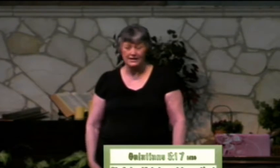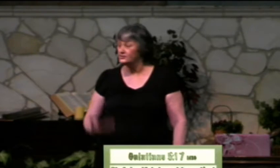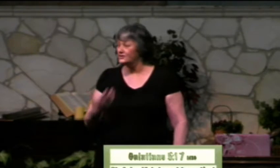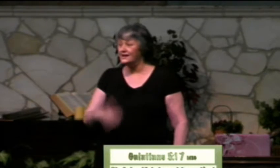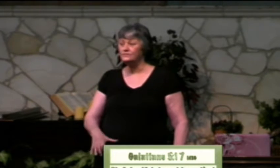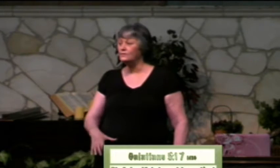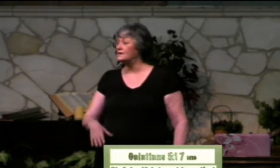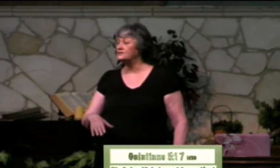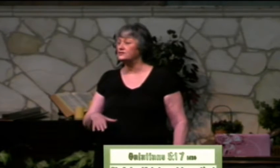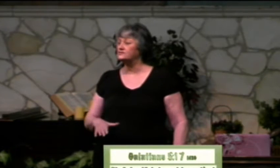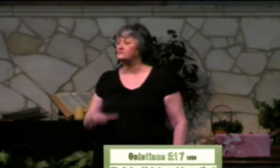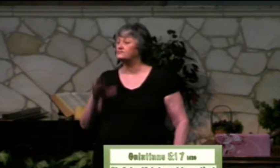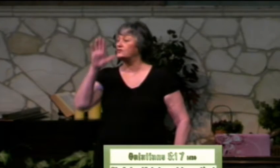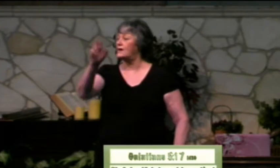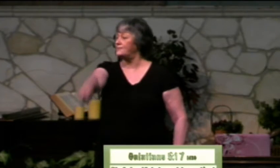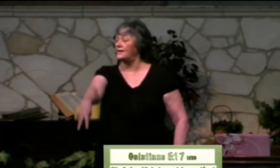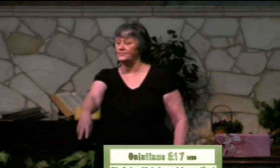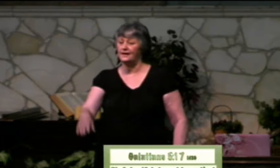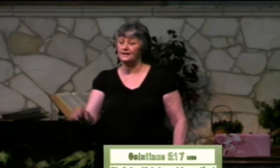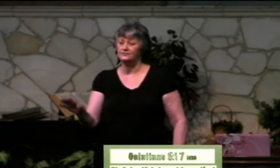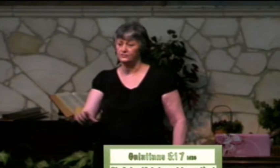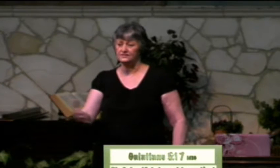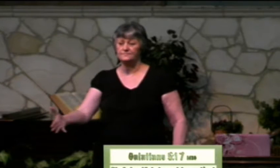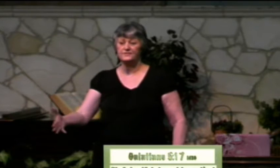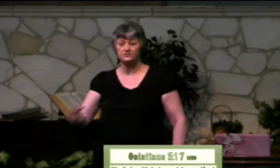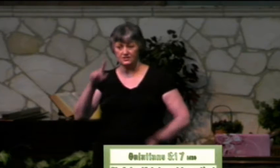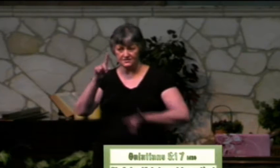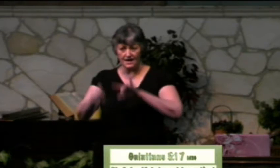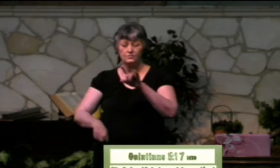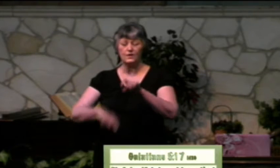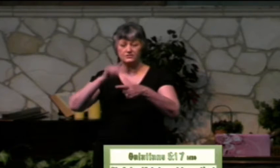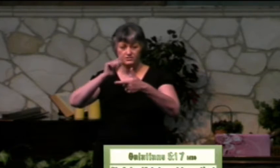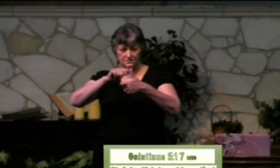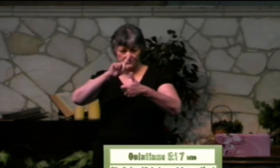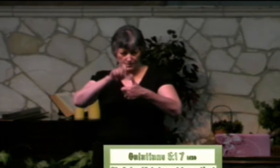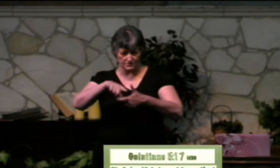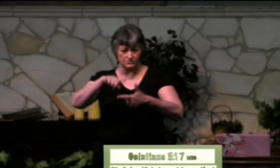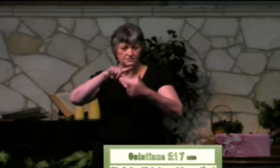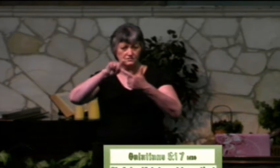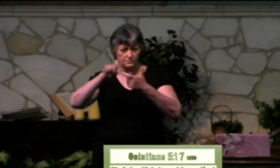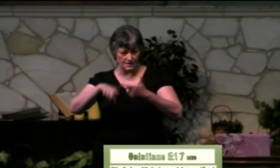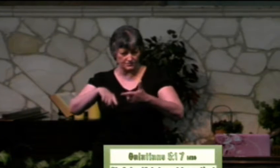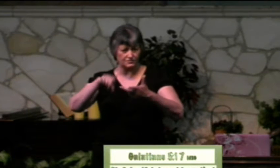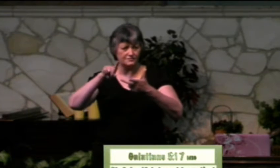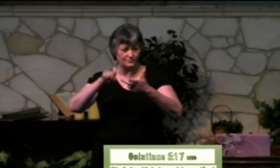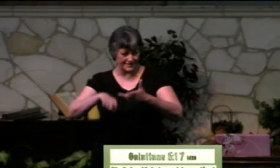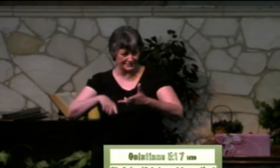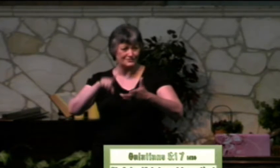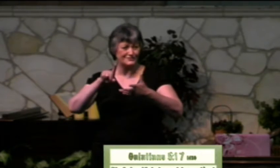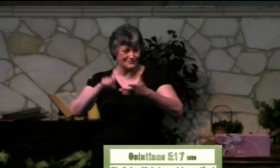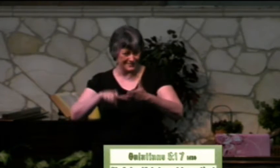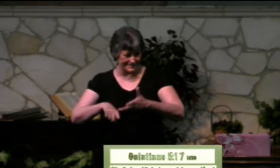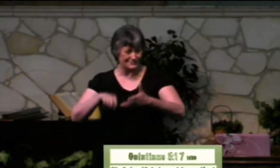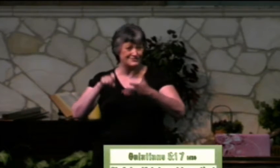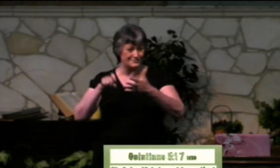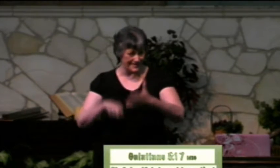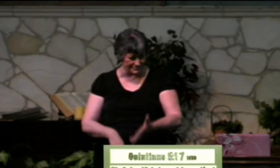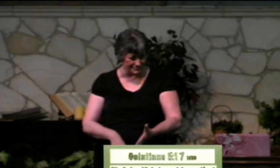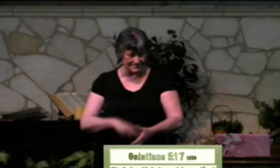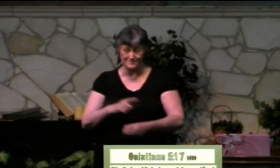She doesn't want to just jump out there and do something. She's got questions. Question, question, question, question, question about